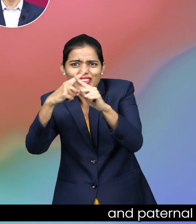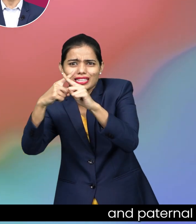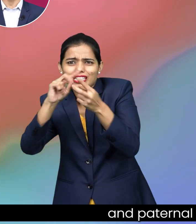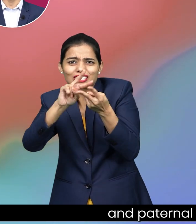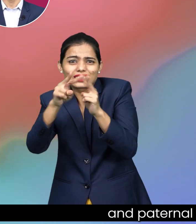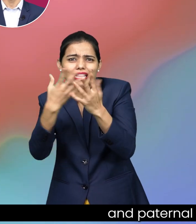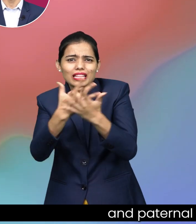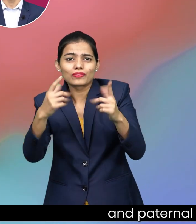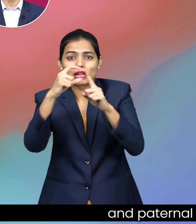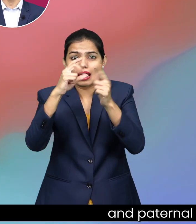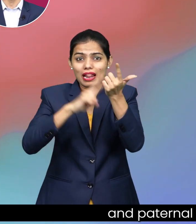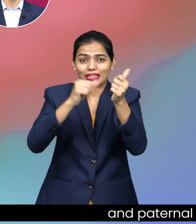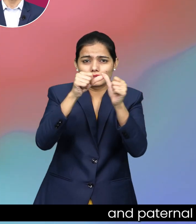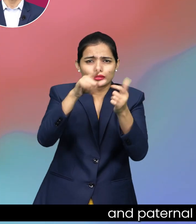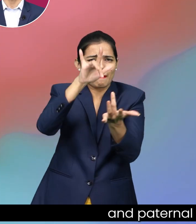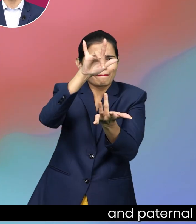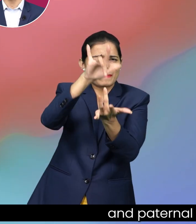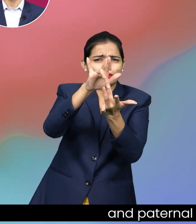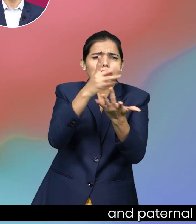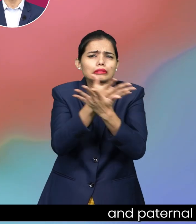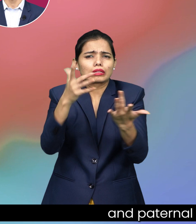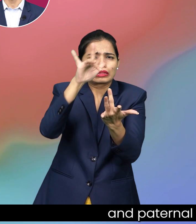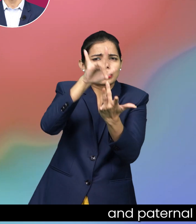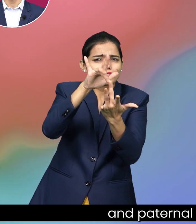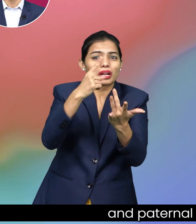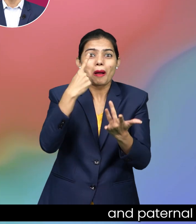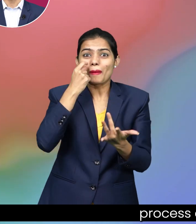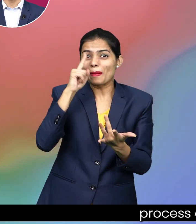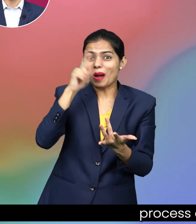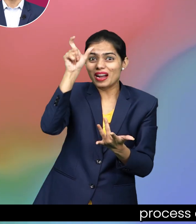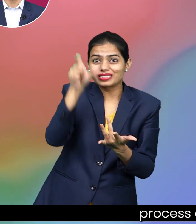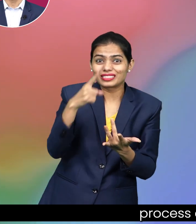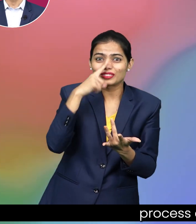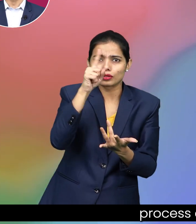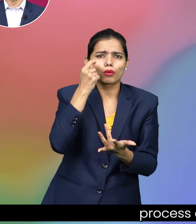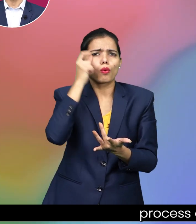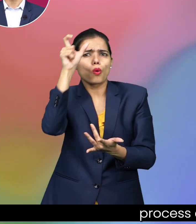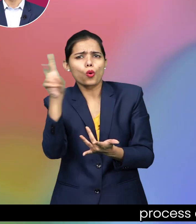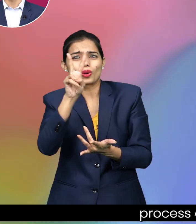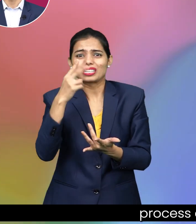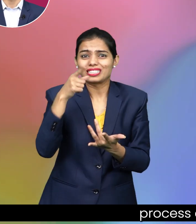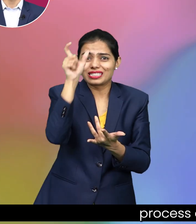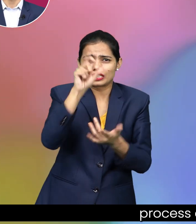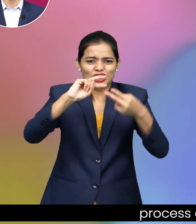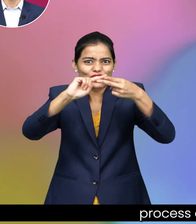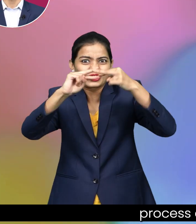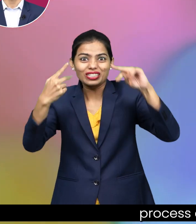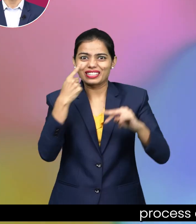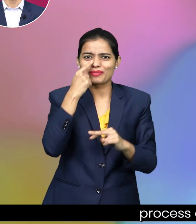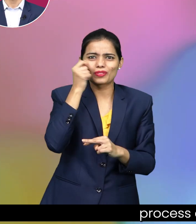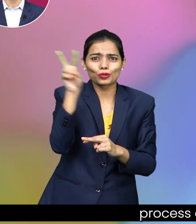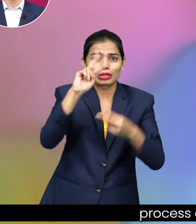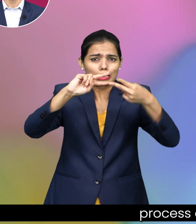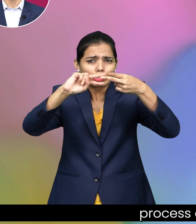and paternal chromosomes through a process called crossing over.